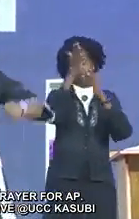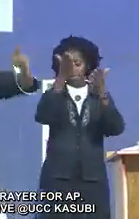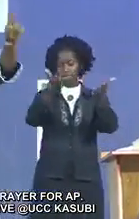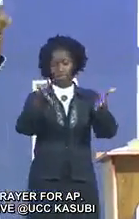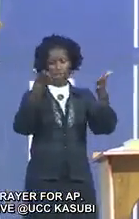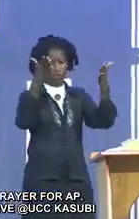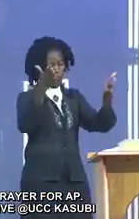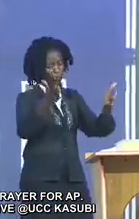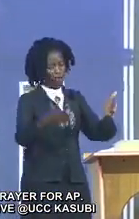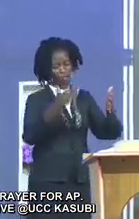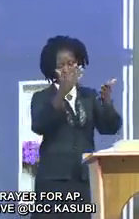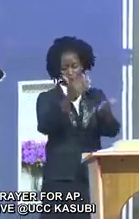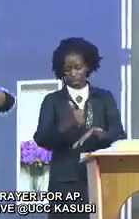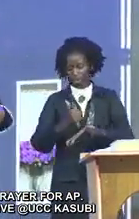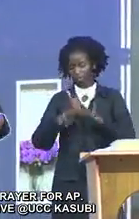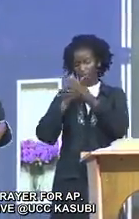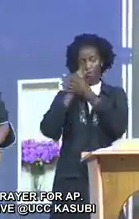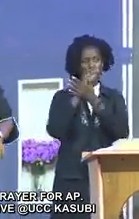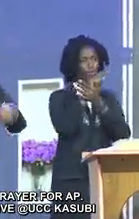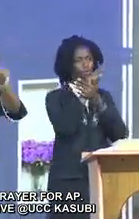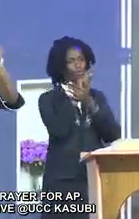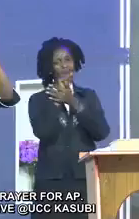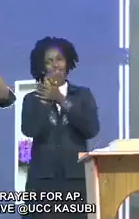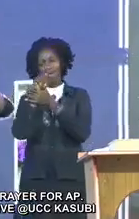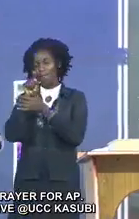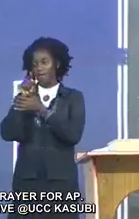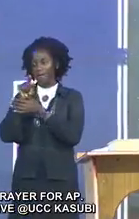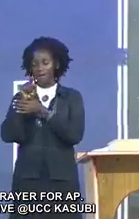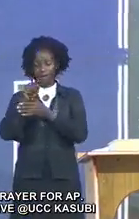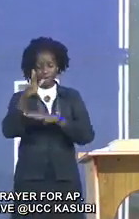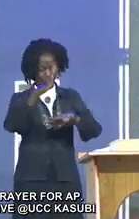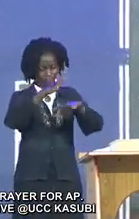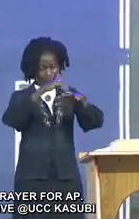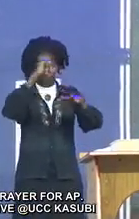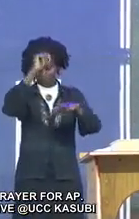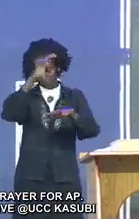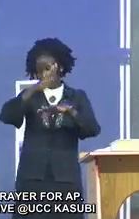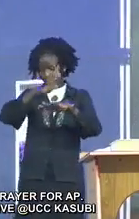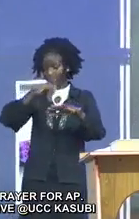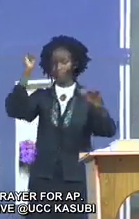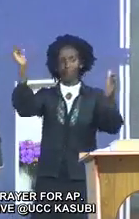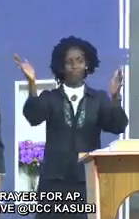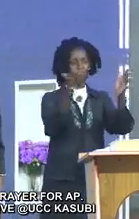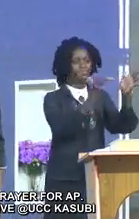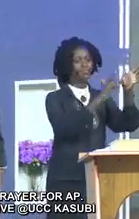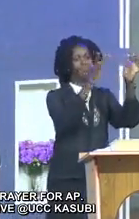Ita Yesu wali wano okuyamba.